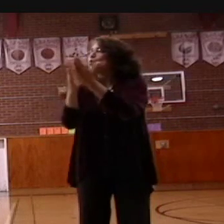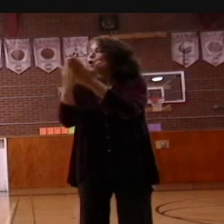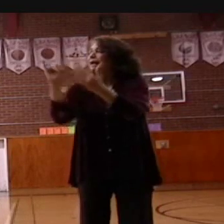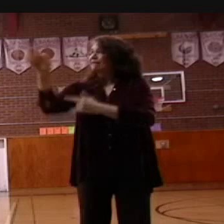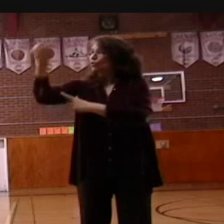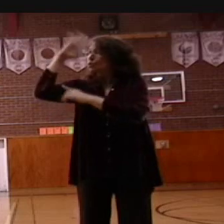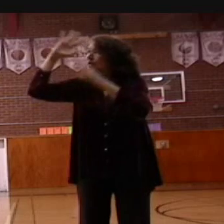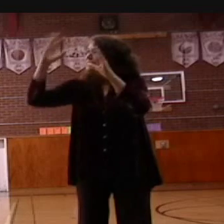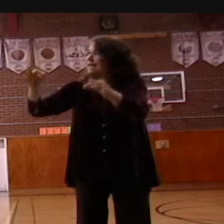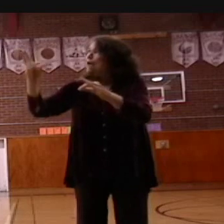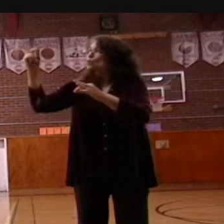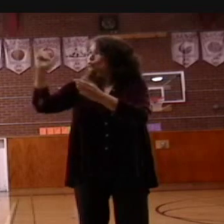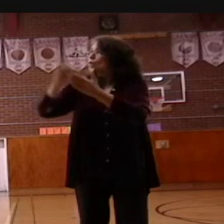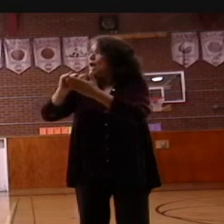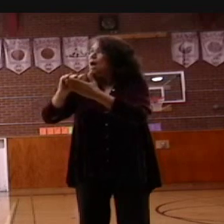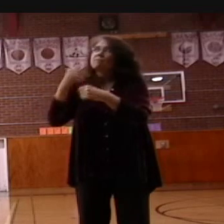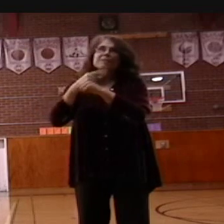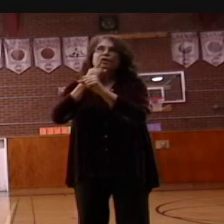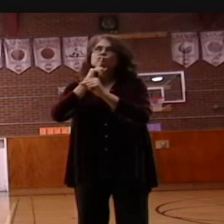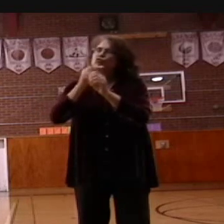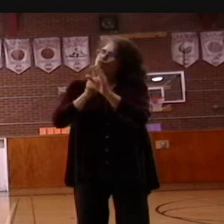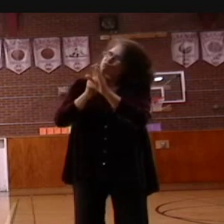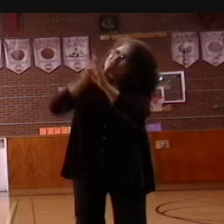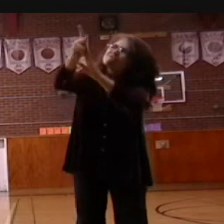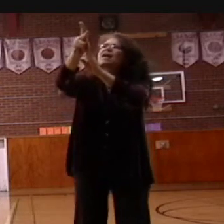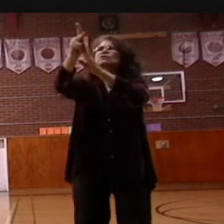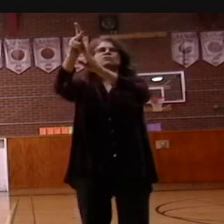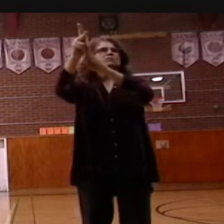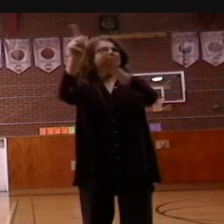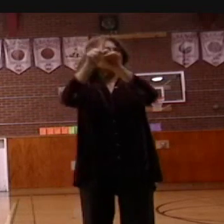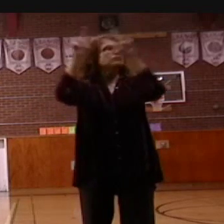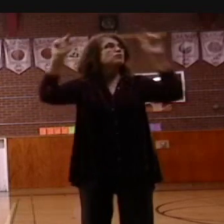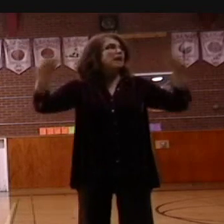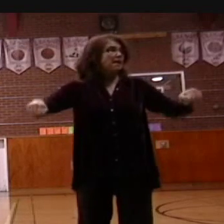make sure you do everything possible to make it as professional as possible.